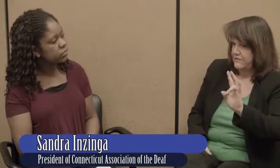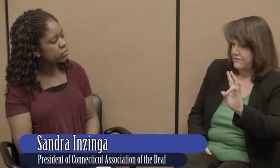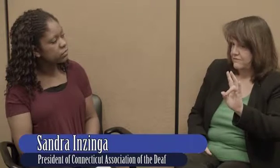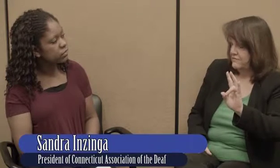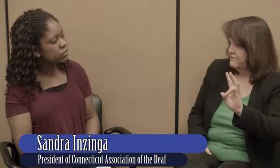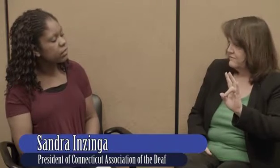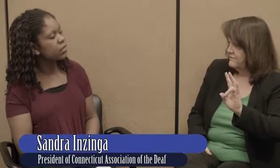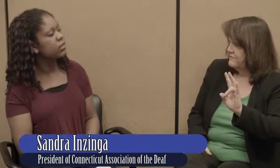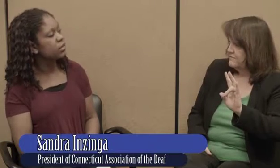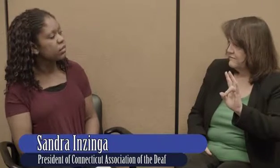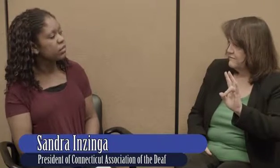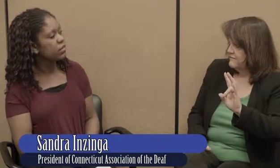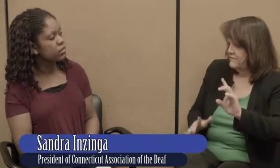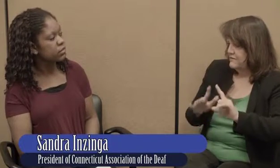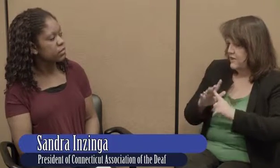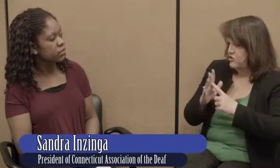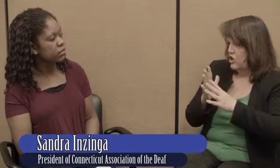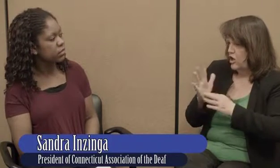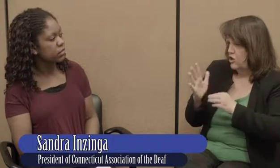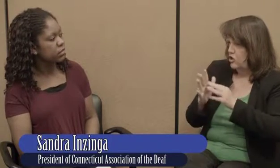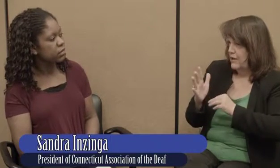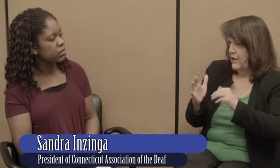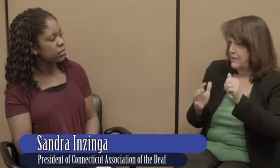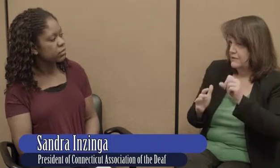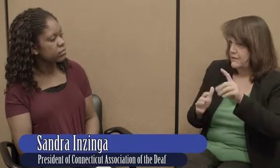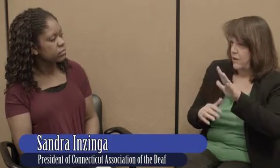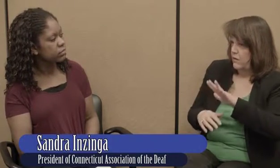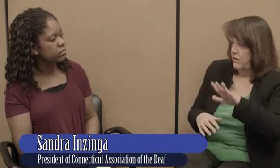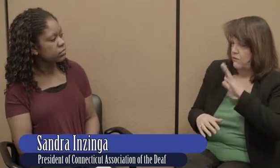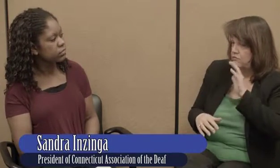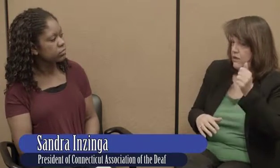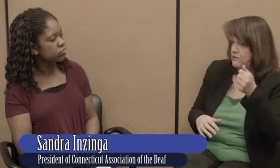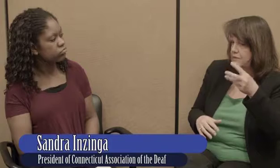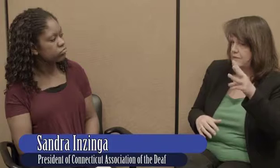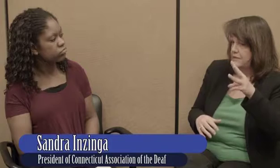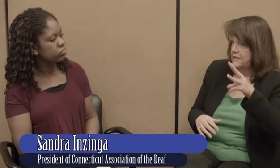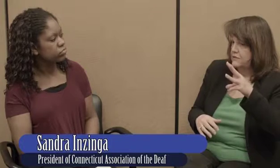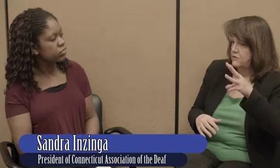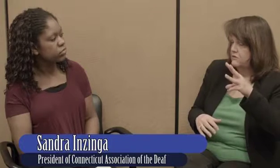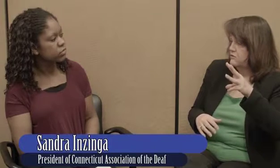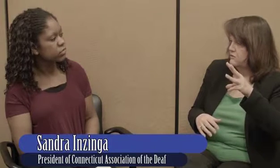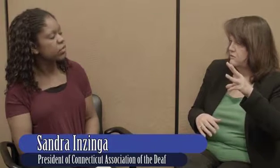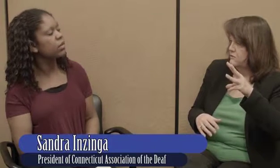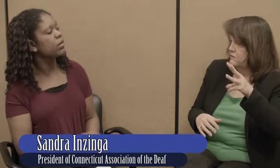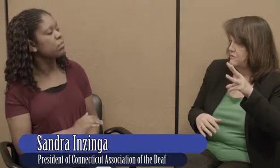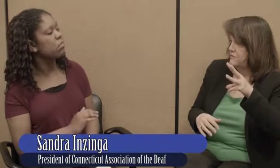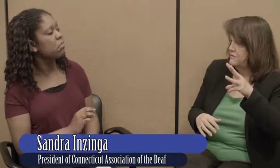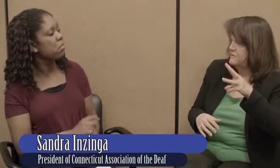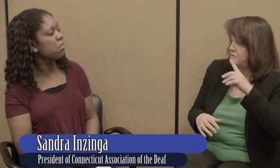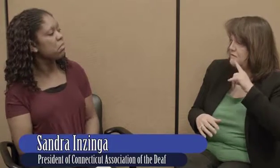when I was 7 years old. And I started learning American Sign Language when I was about 16.